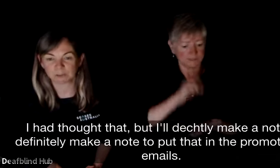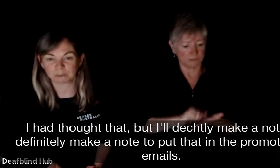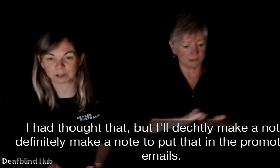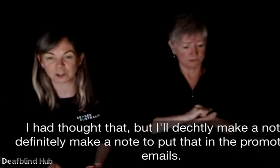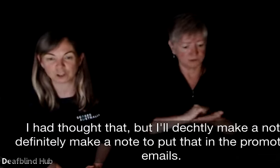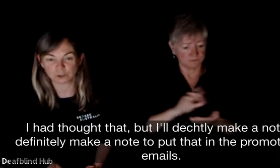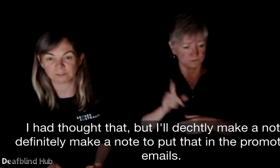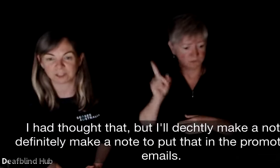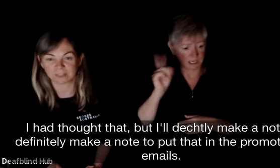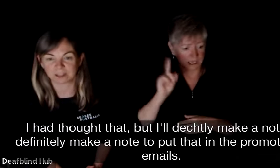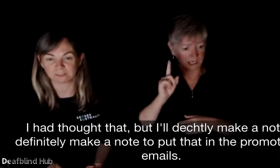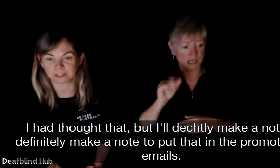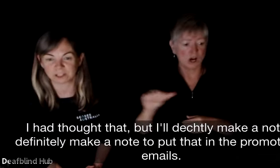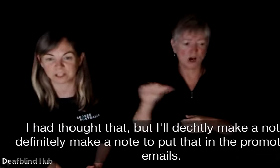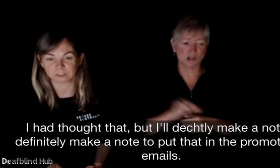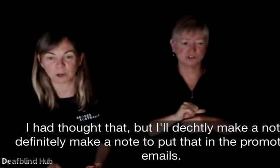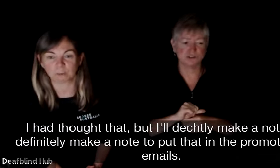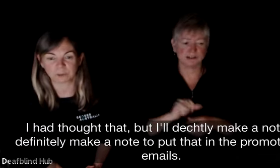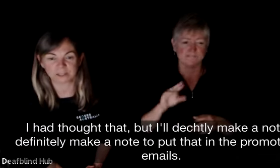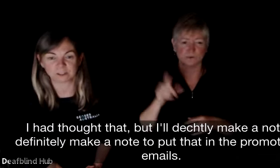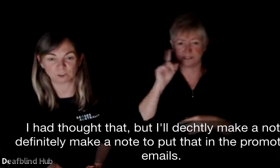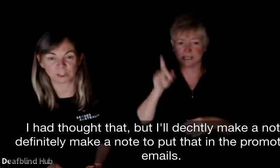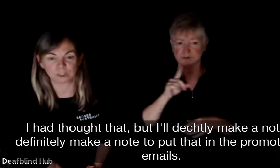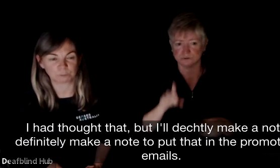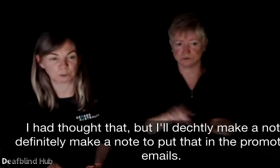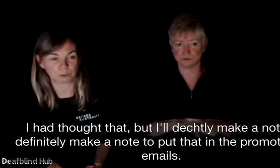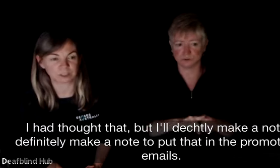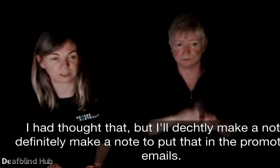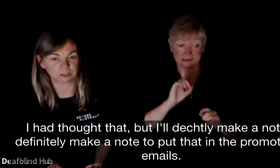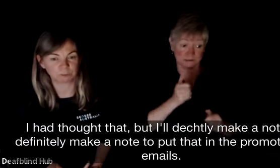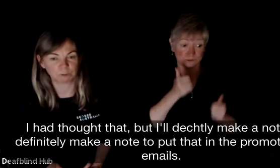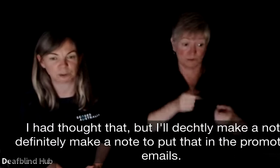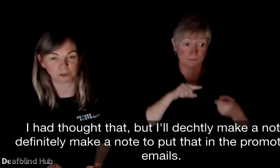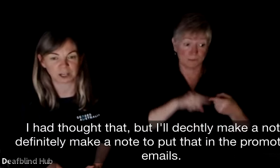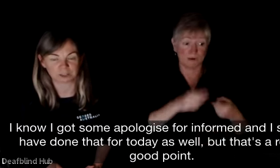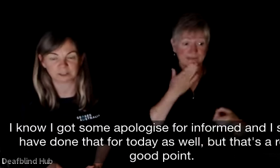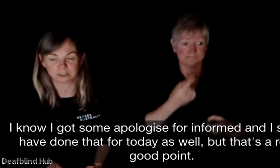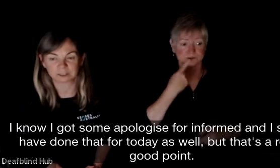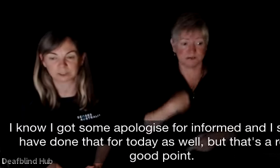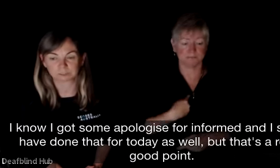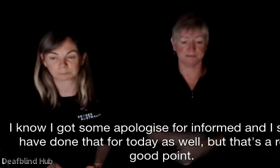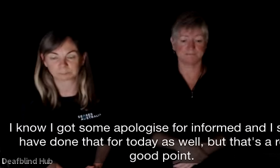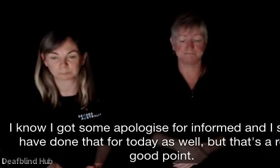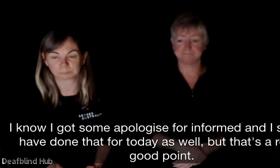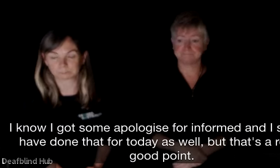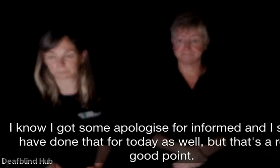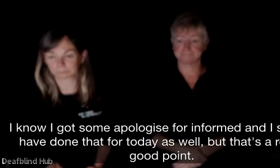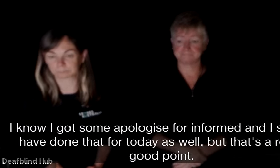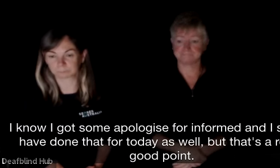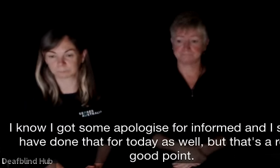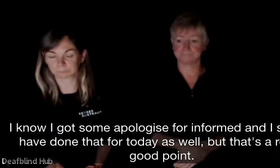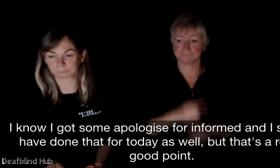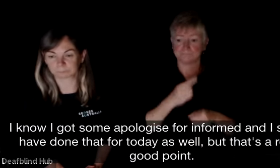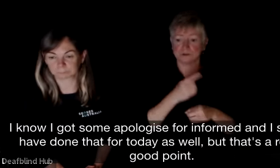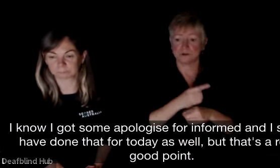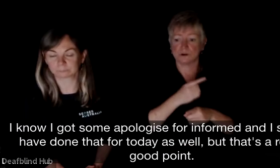today, and I should have done that for today as well, but that's a really good point. We will do that. And there's a comment